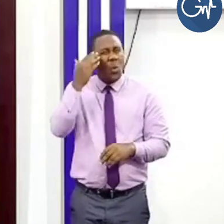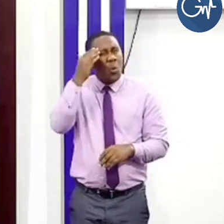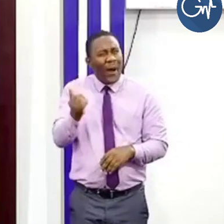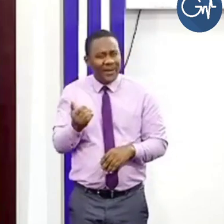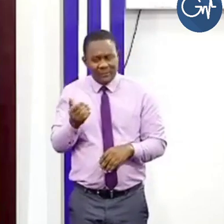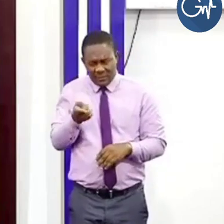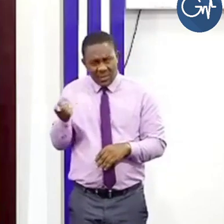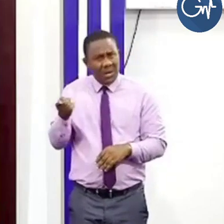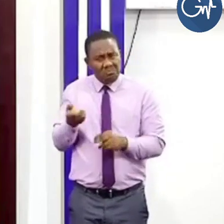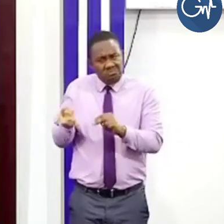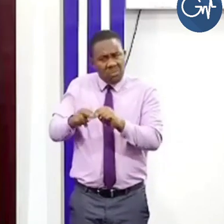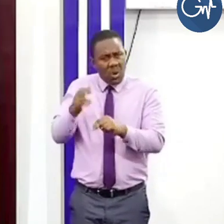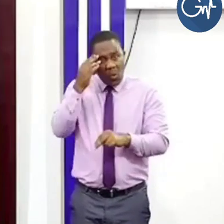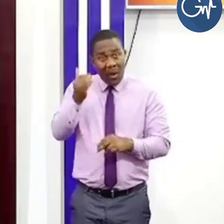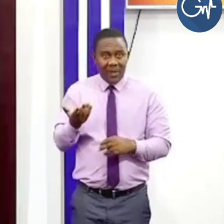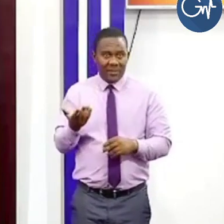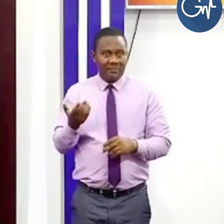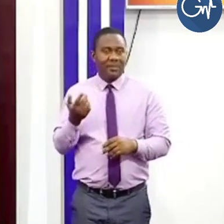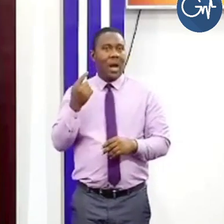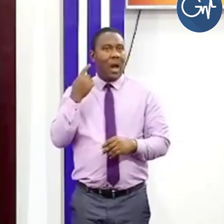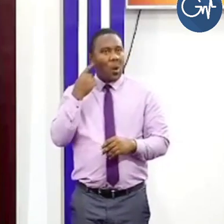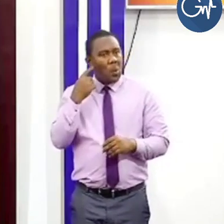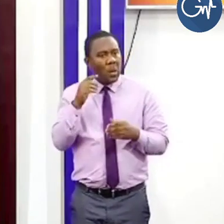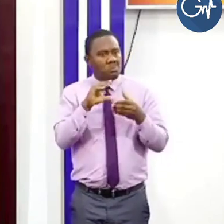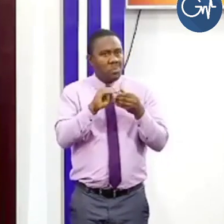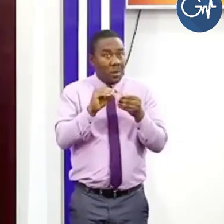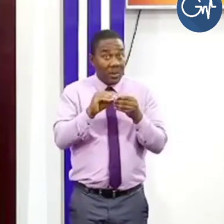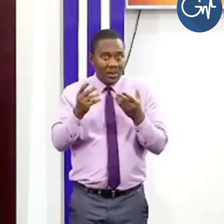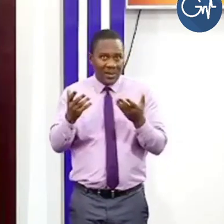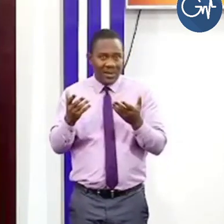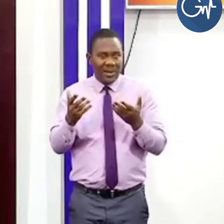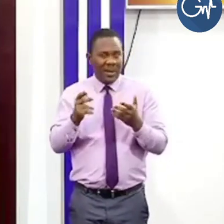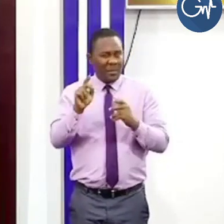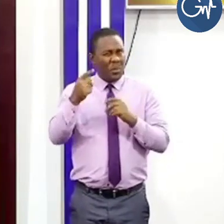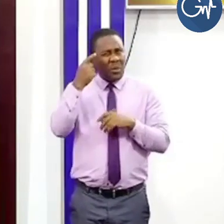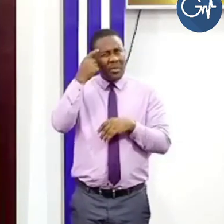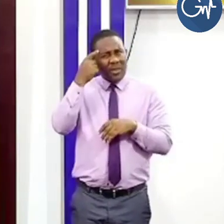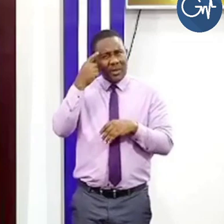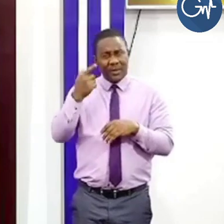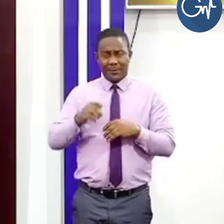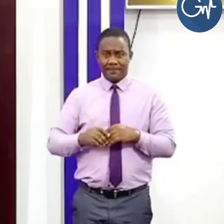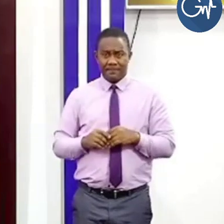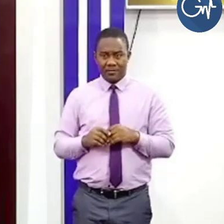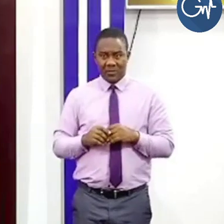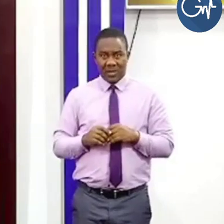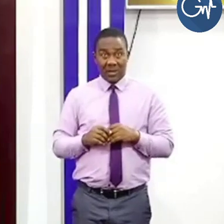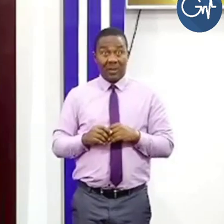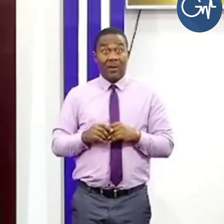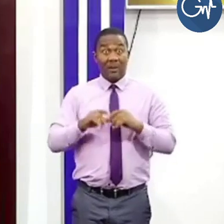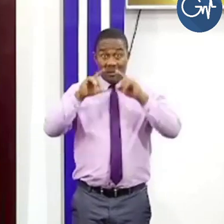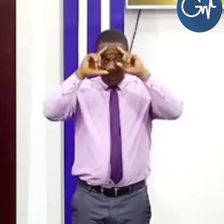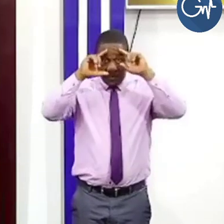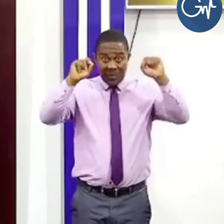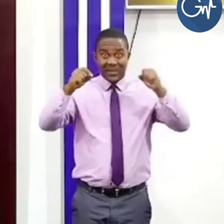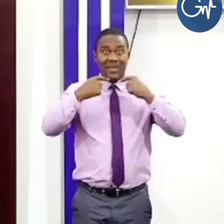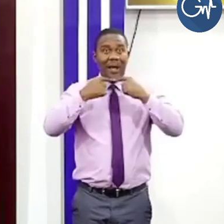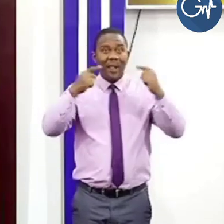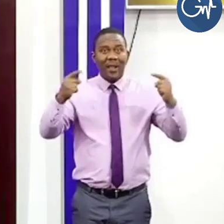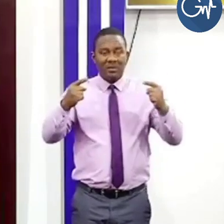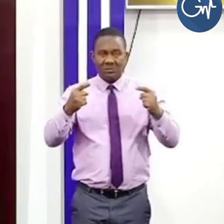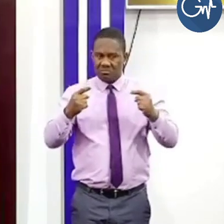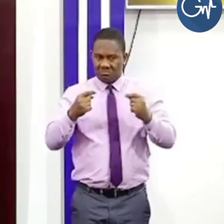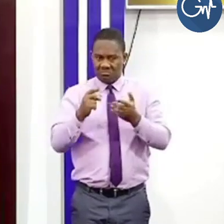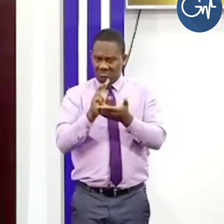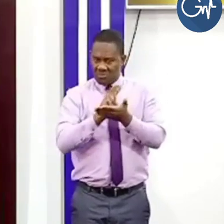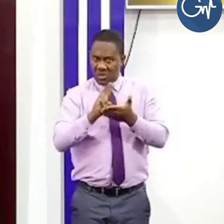Samoa, Elso, say, and call for the bridge, he say. Now, you know, I buy ya, she